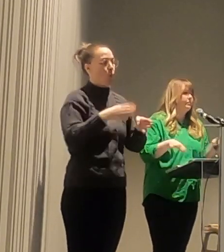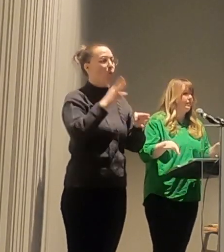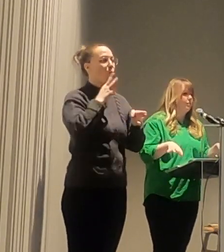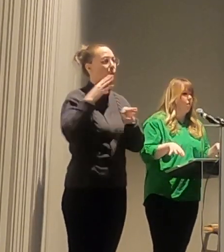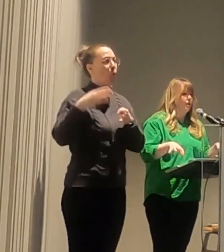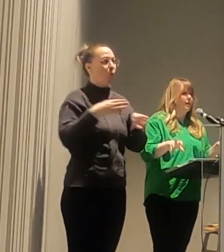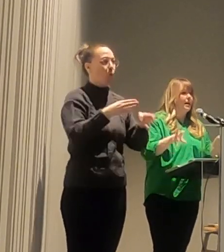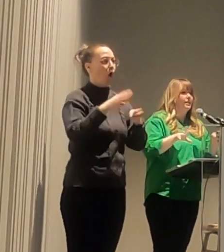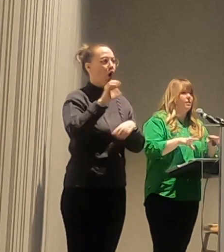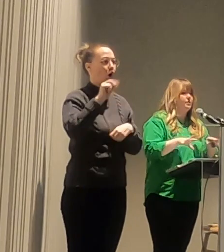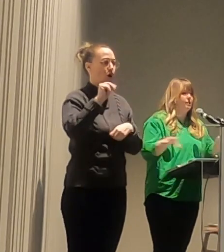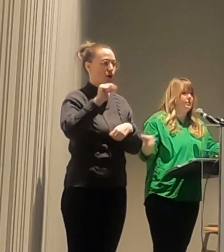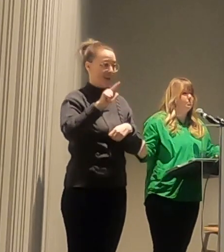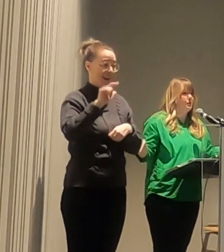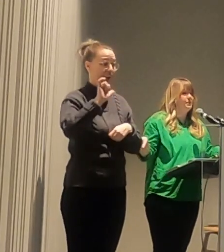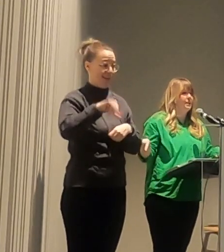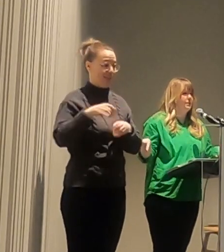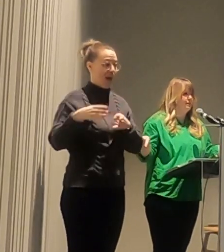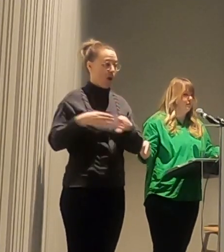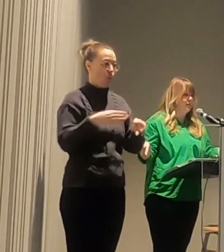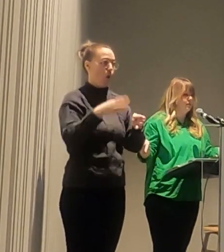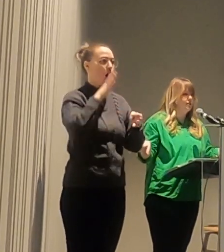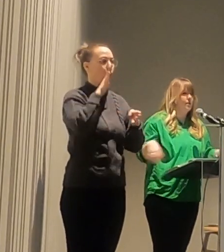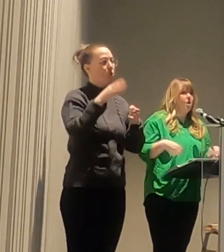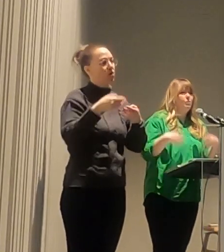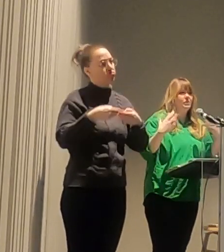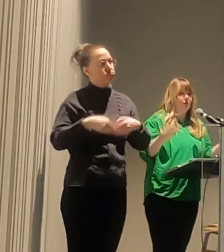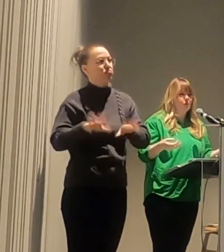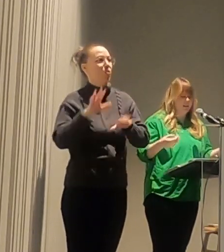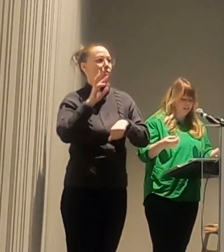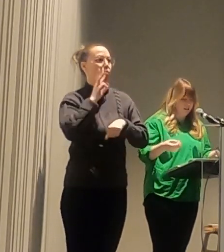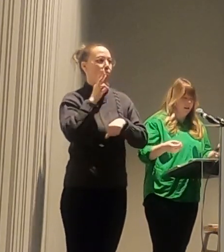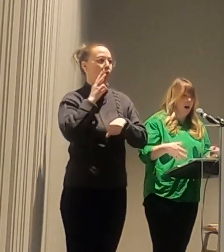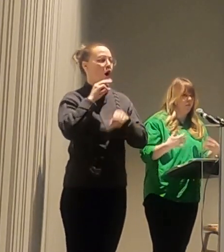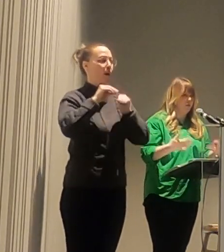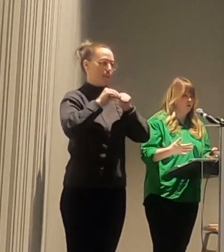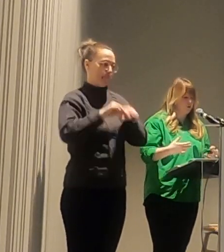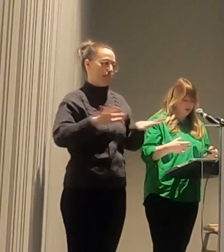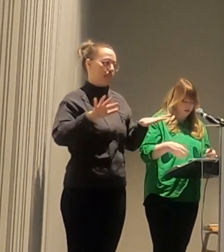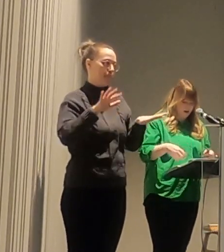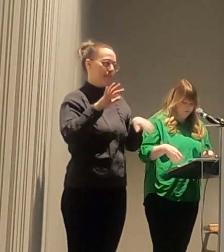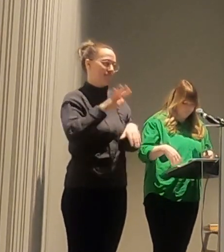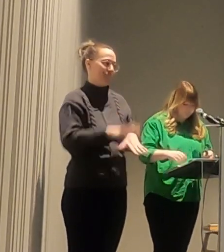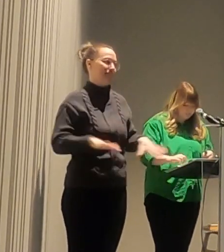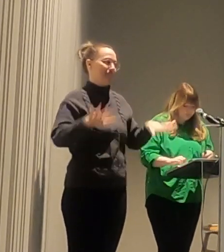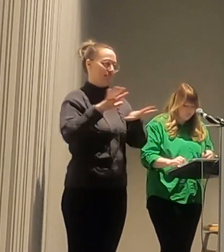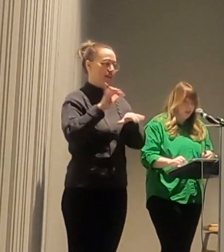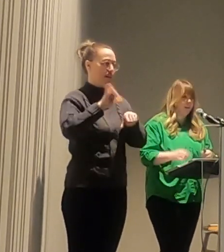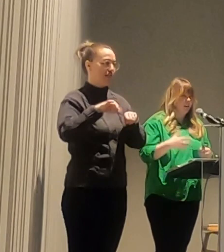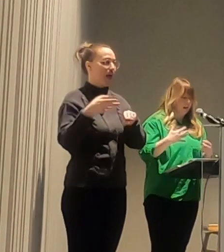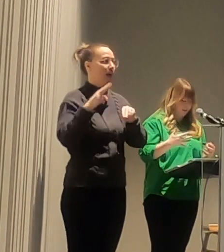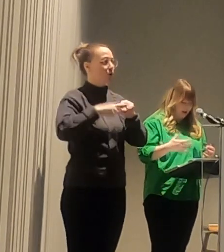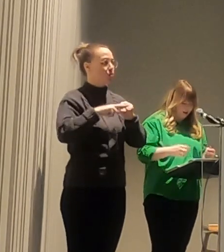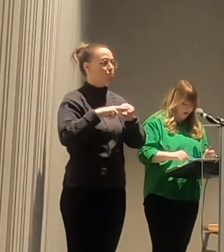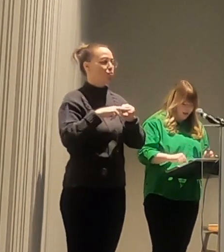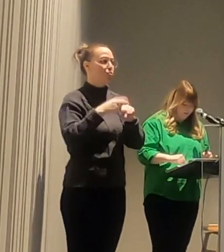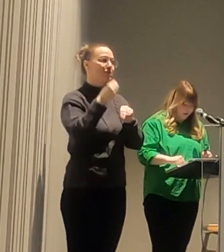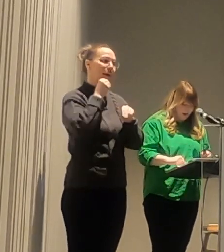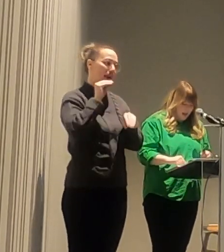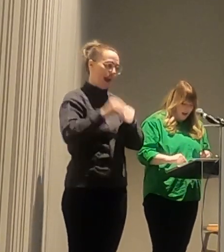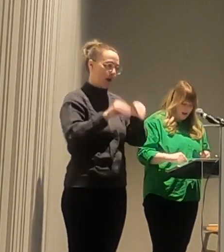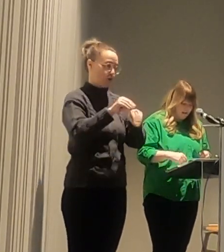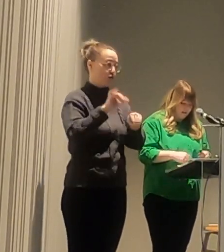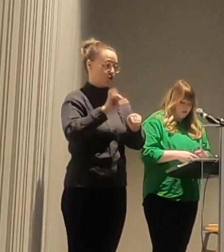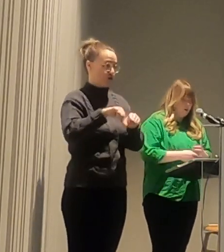that relieved floodwater, and it also dispersed it into fields, which increased the agriculture in the